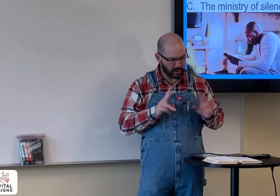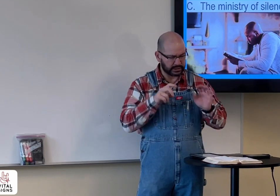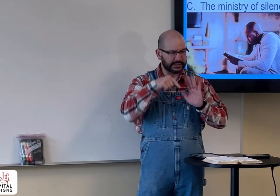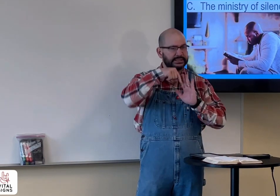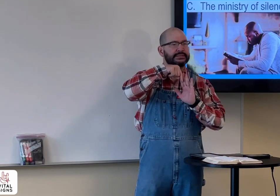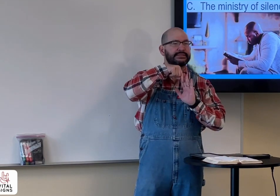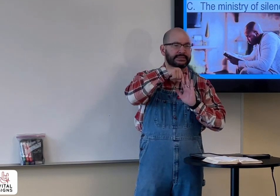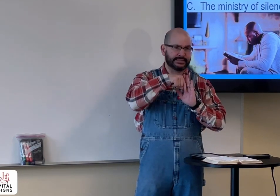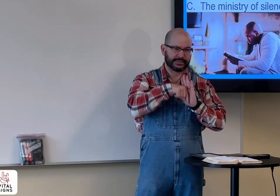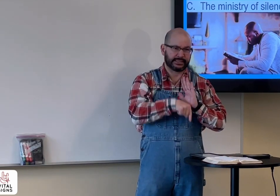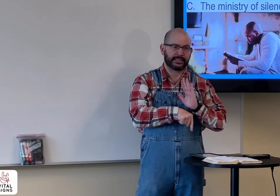we should have a